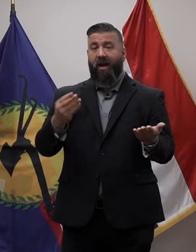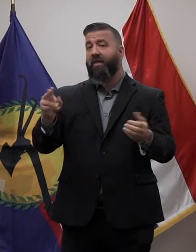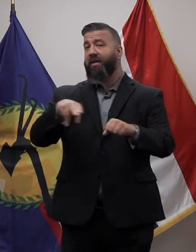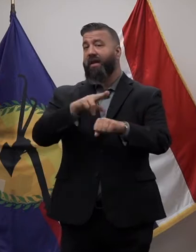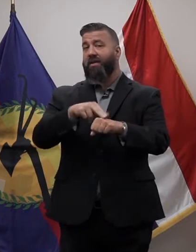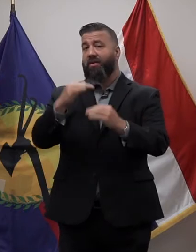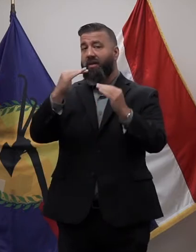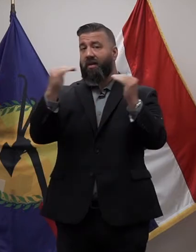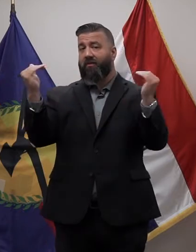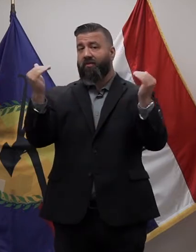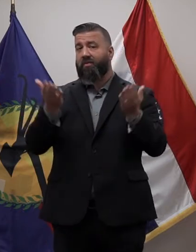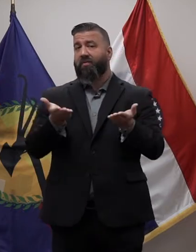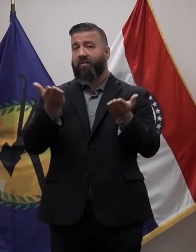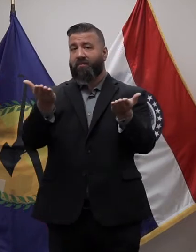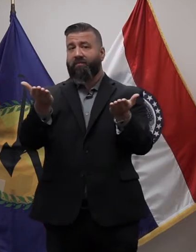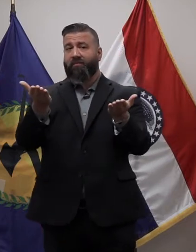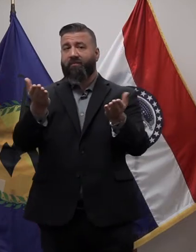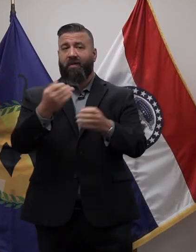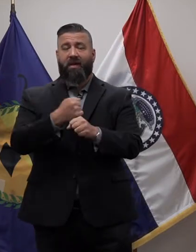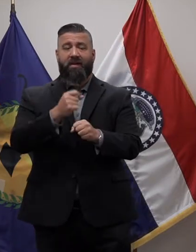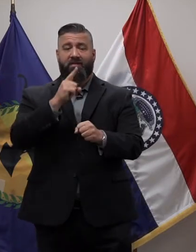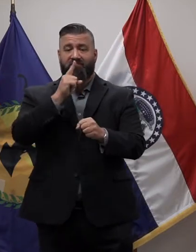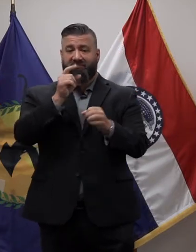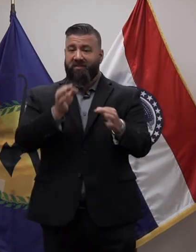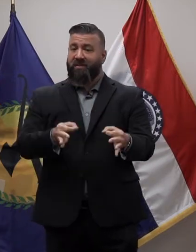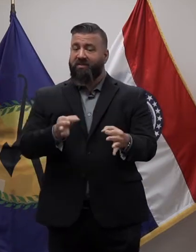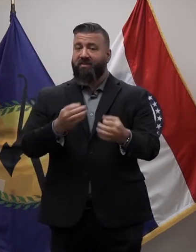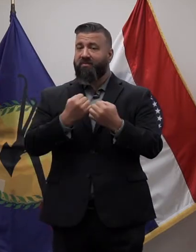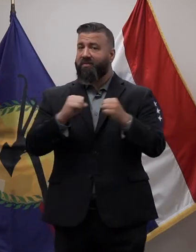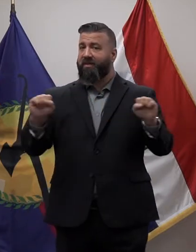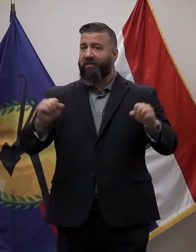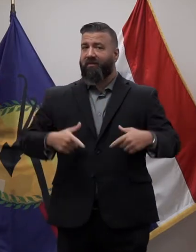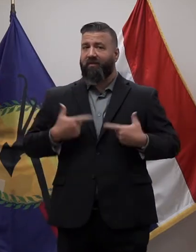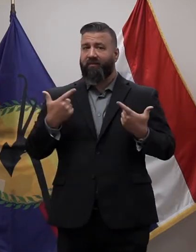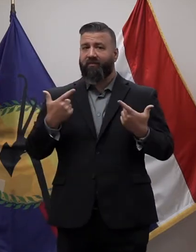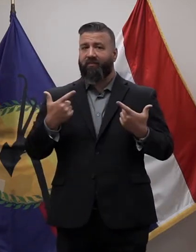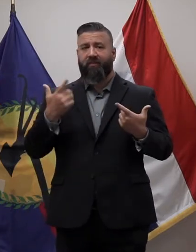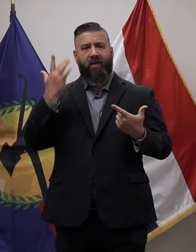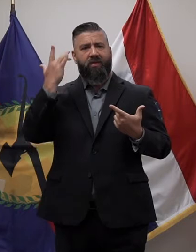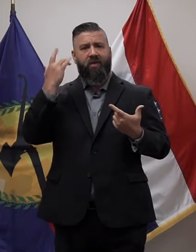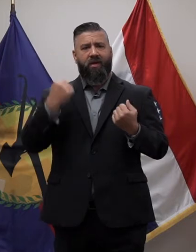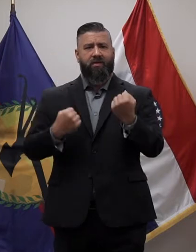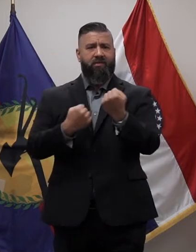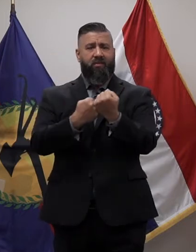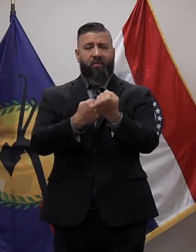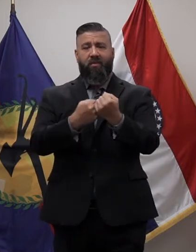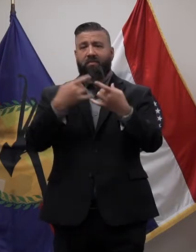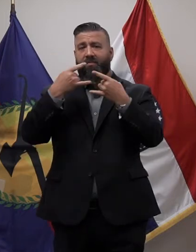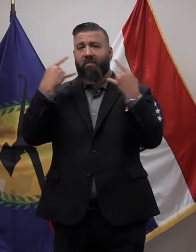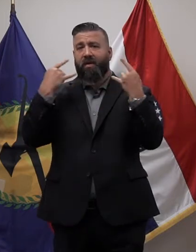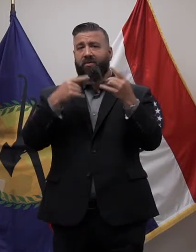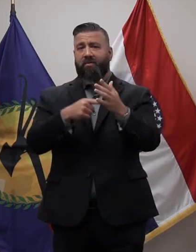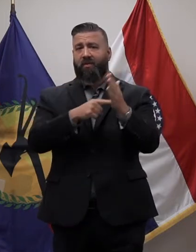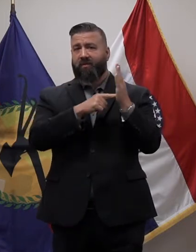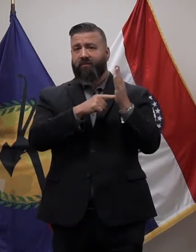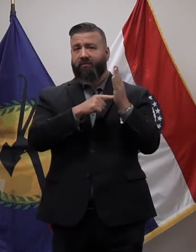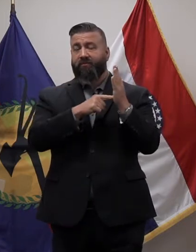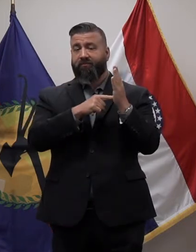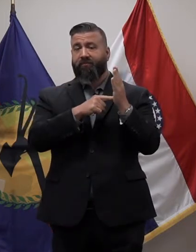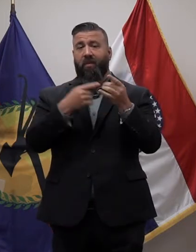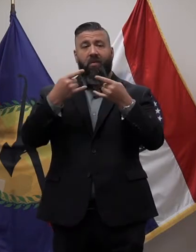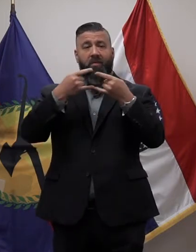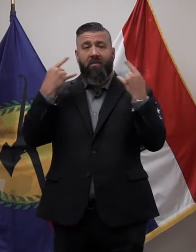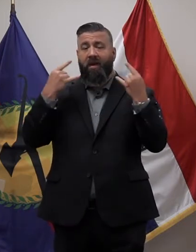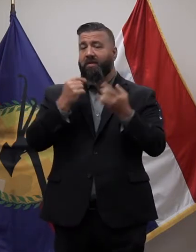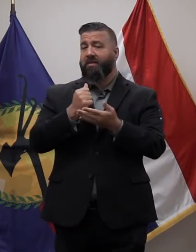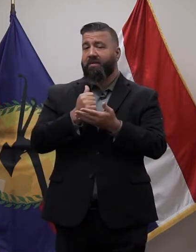have recommended. And I've made decisions that have saved lives. And that's why I support a mask requirement. Masks have helped slow the spread